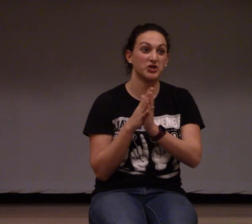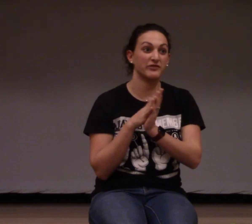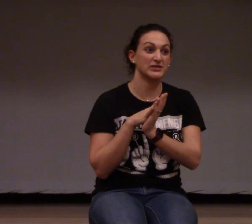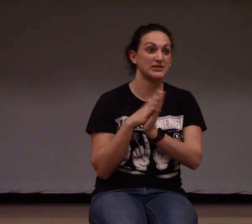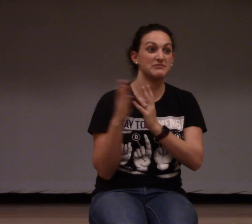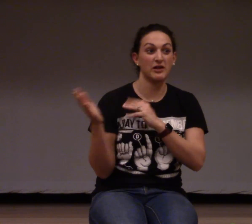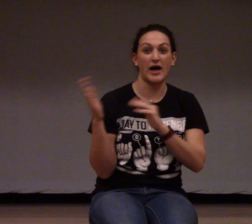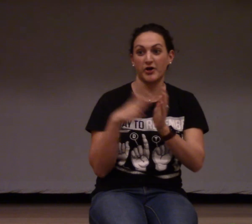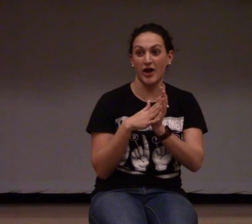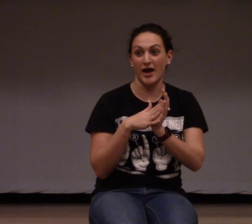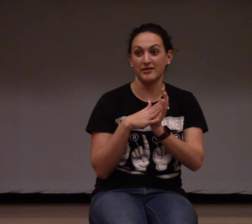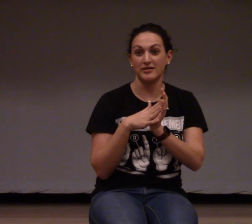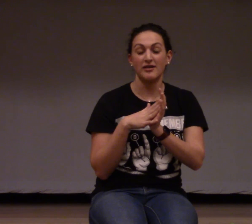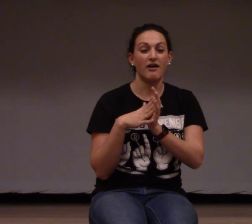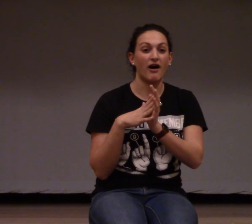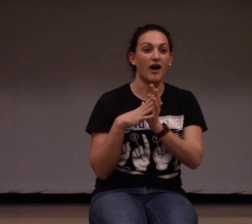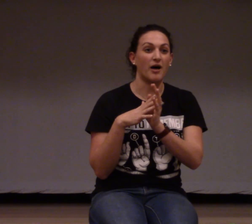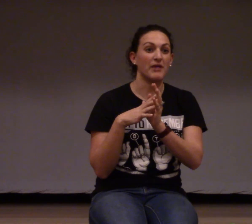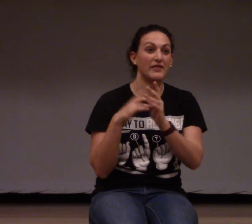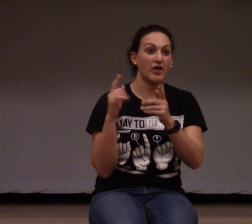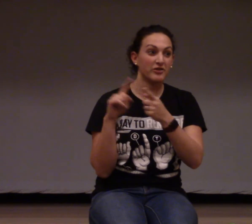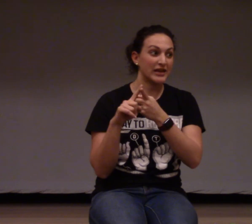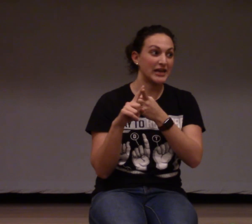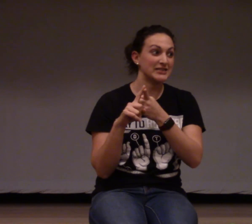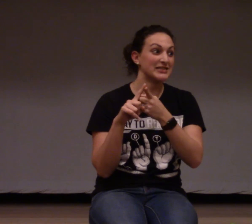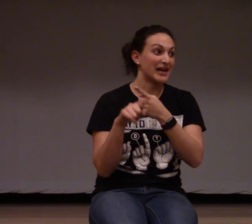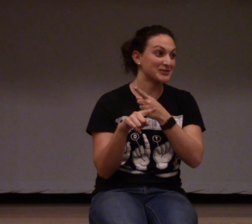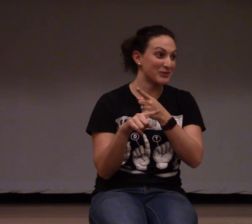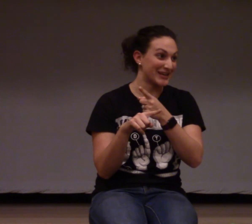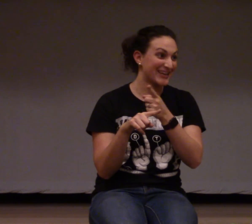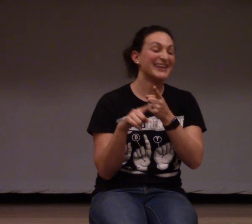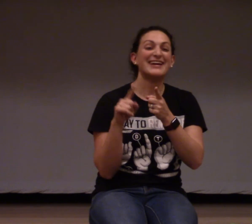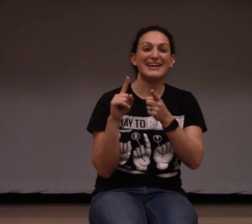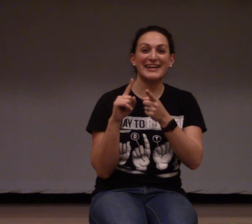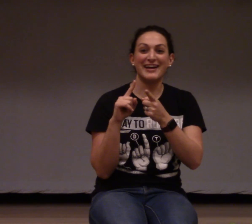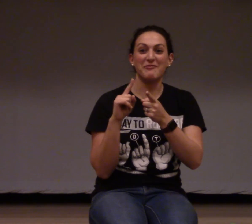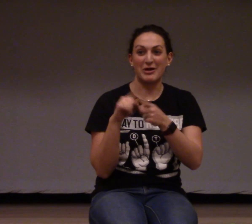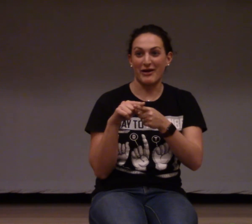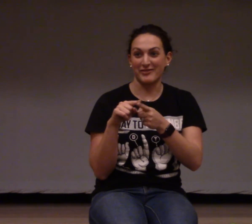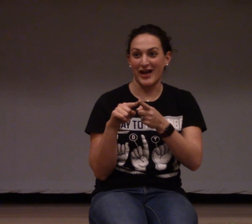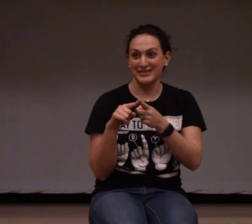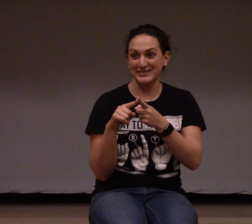if it's still on or not. And the other thing is, next week, we don't have class.